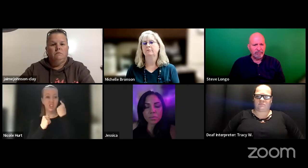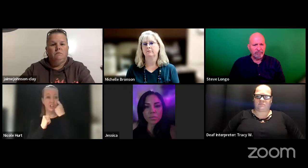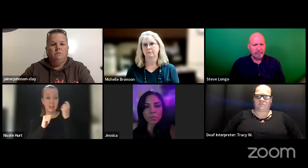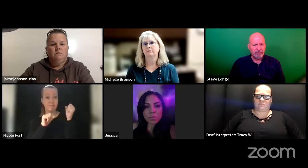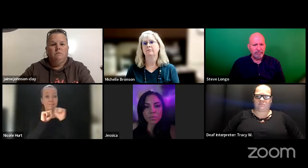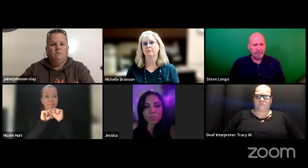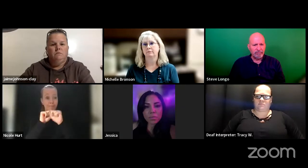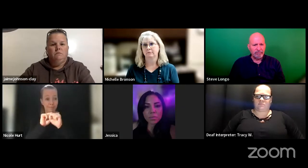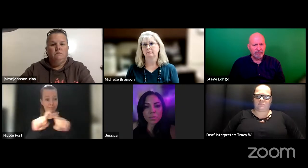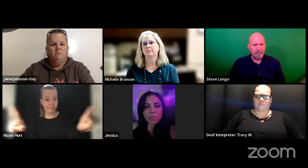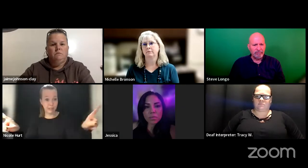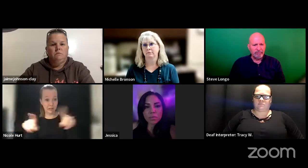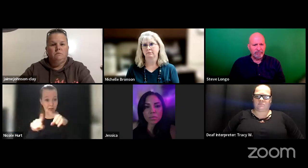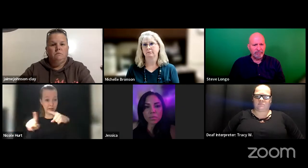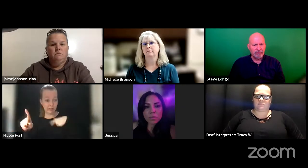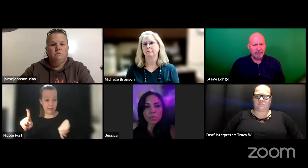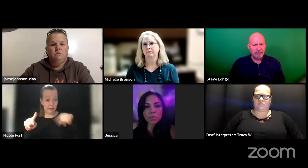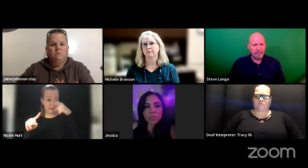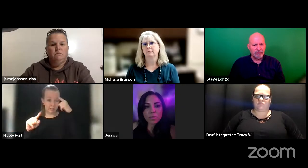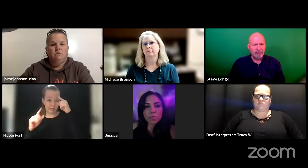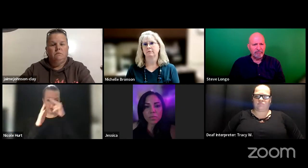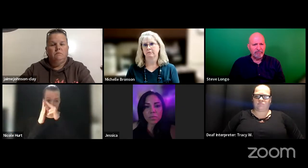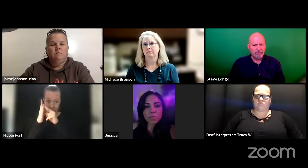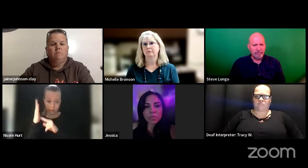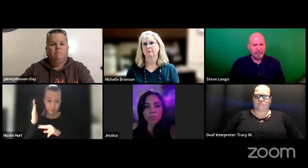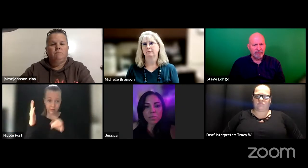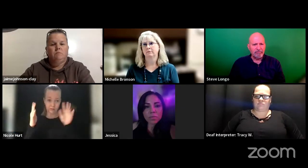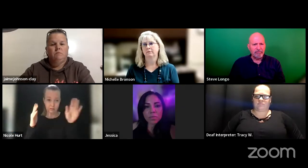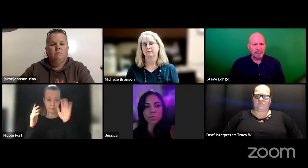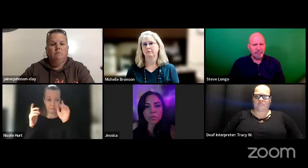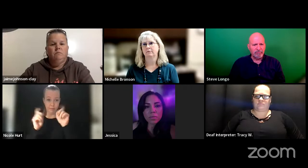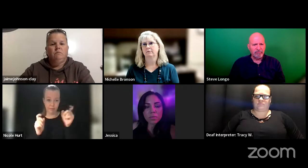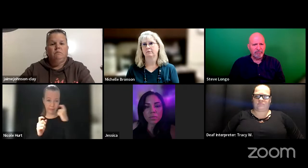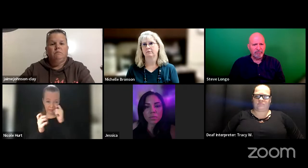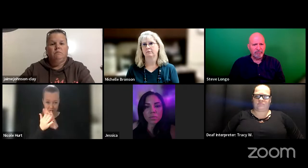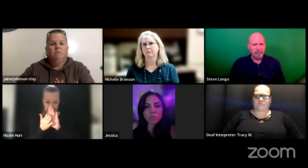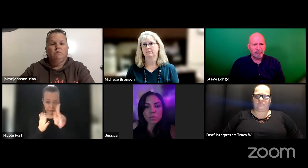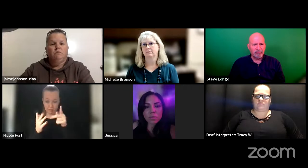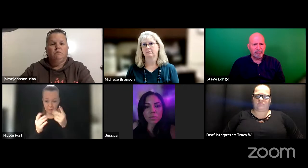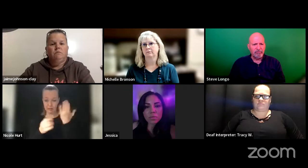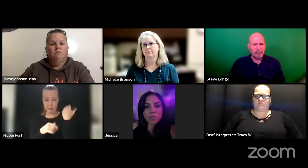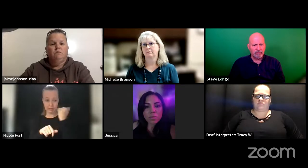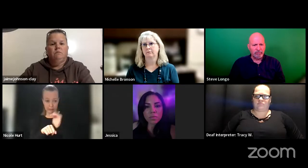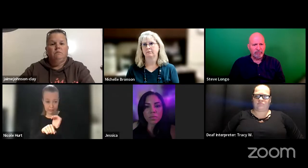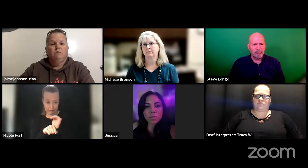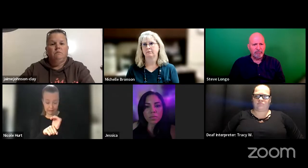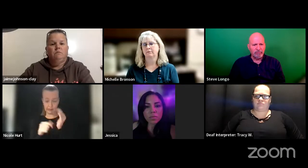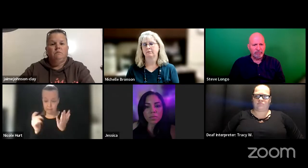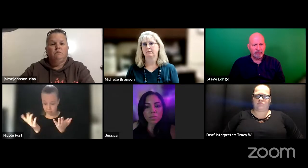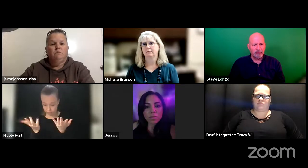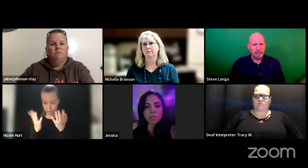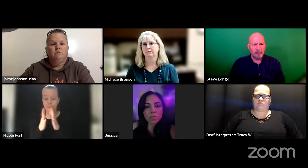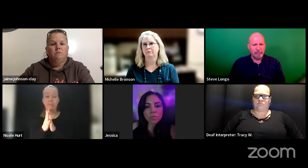and procedures, the application for board members, and reviewing those revisions.